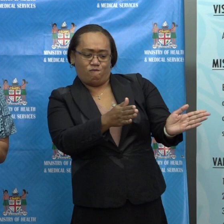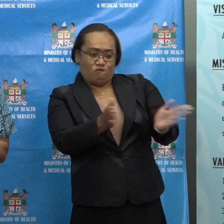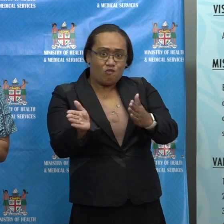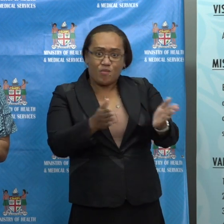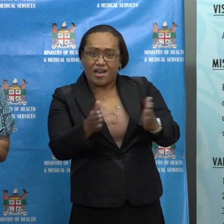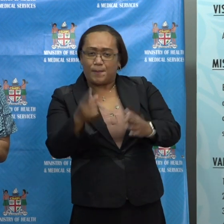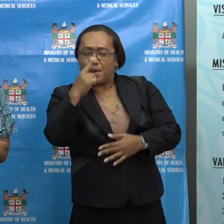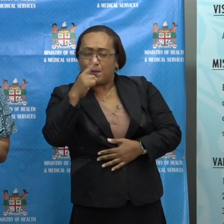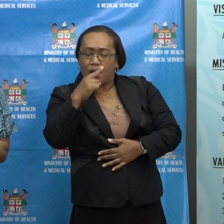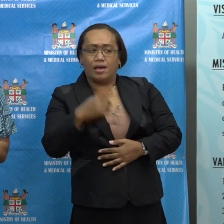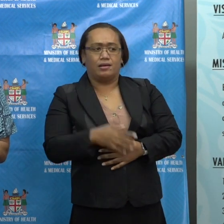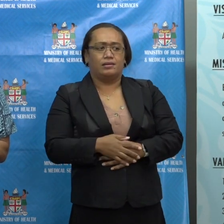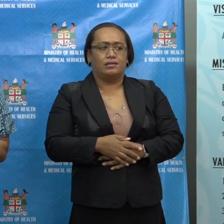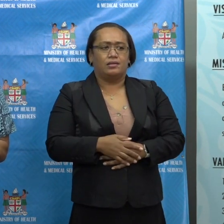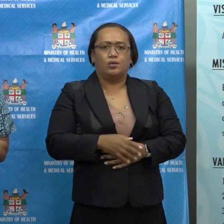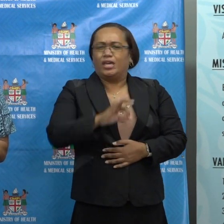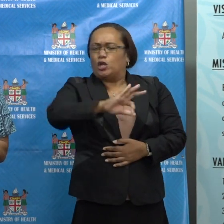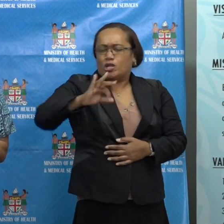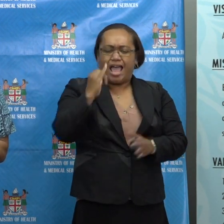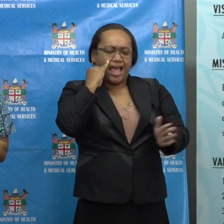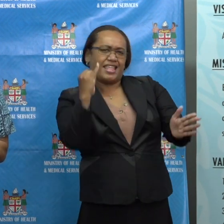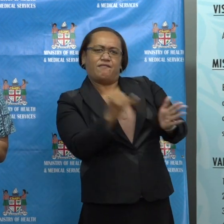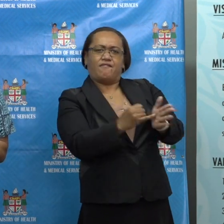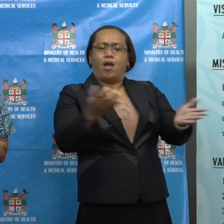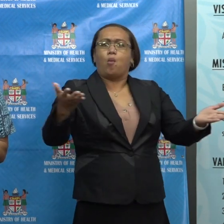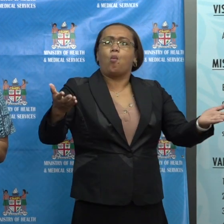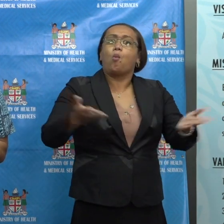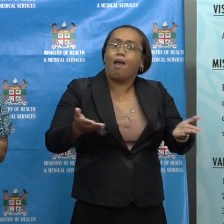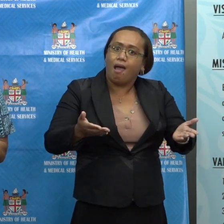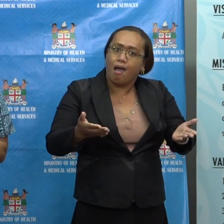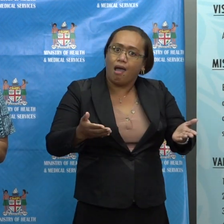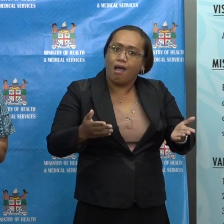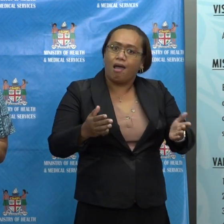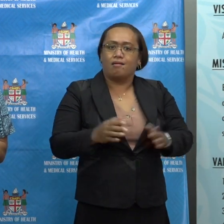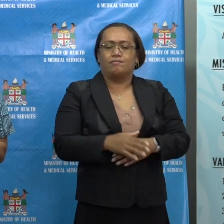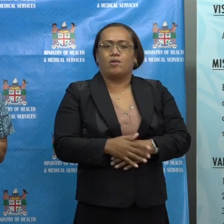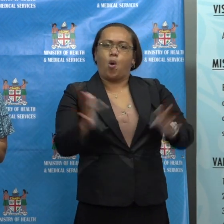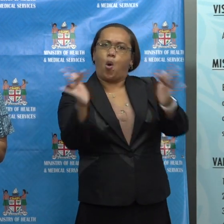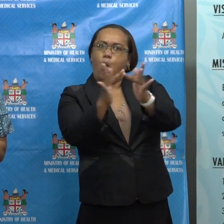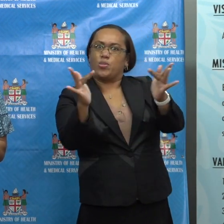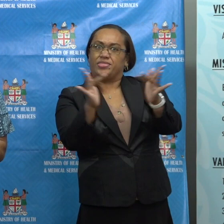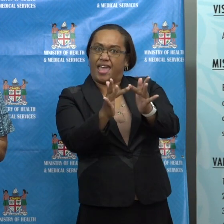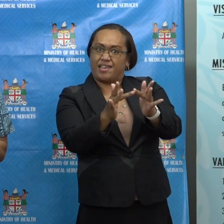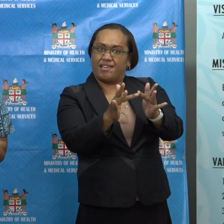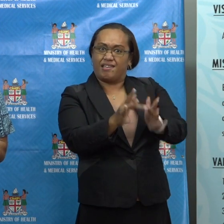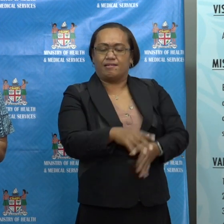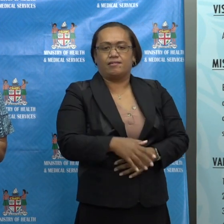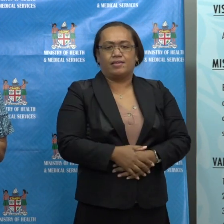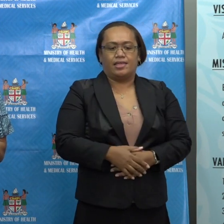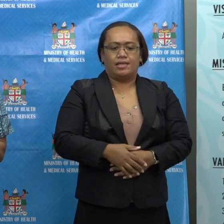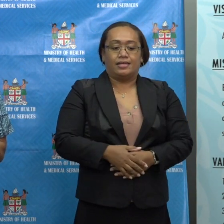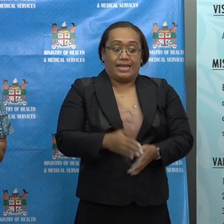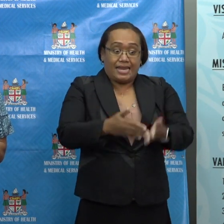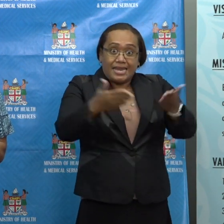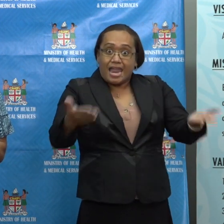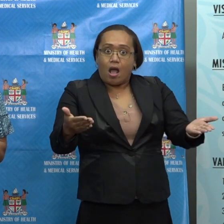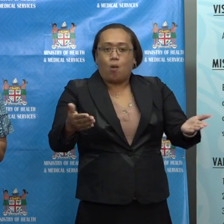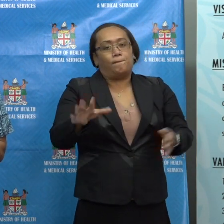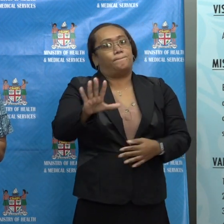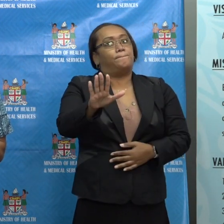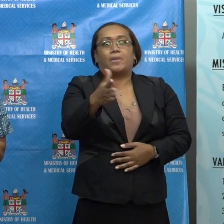contacts, we are forced to take strict precautionary measures against the possibility that the virus has